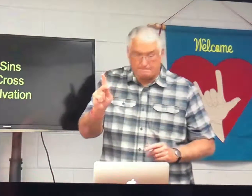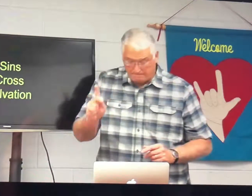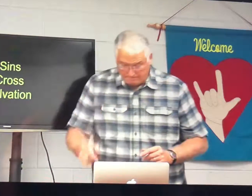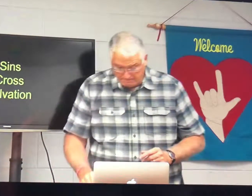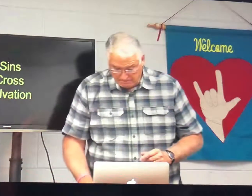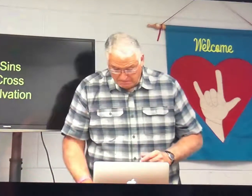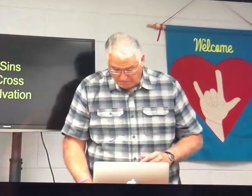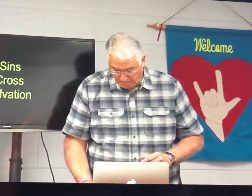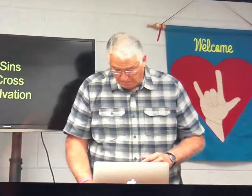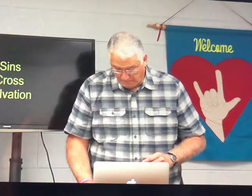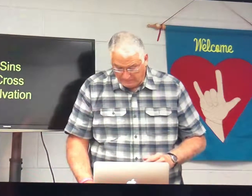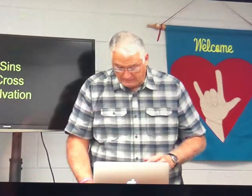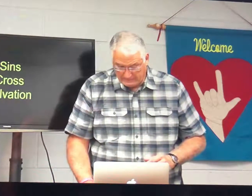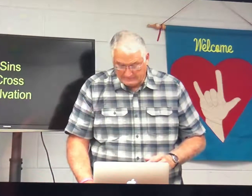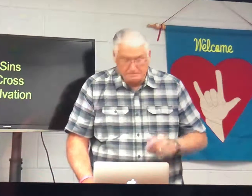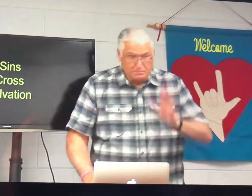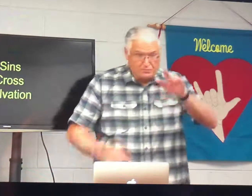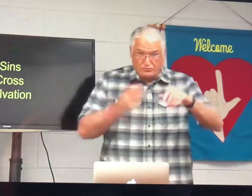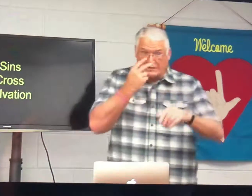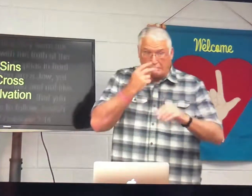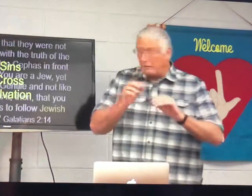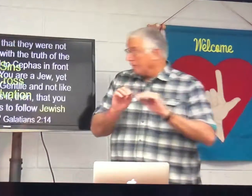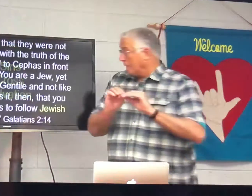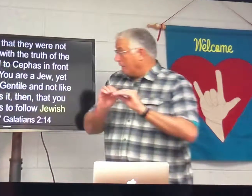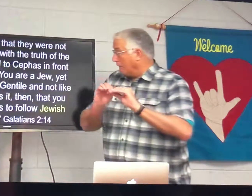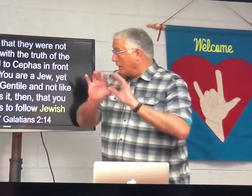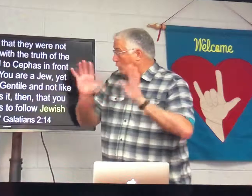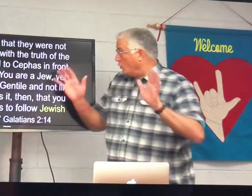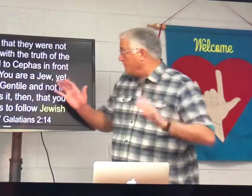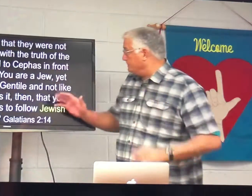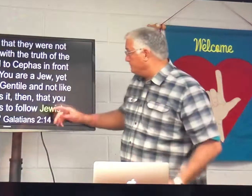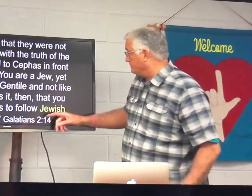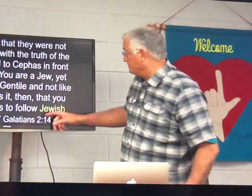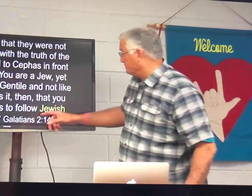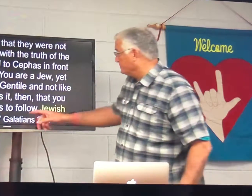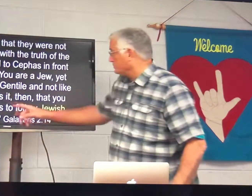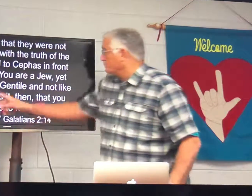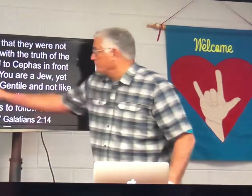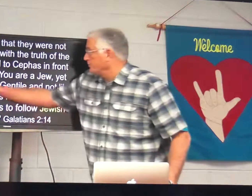Ground ball headed to short for Beckham. Just throw to first in time.